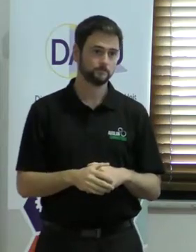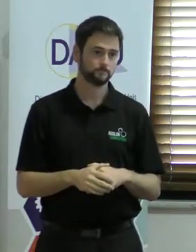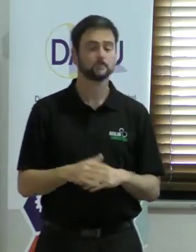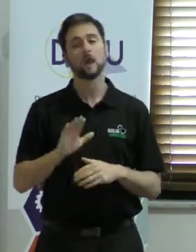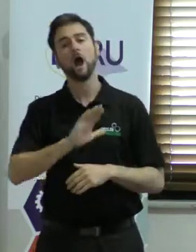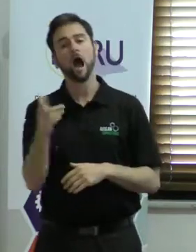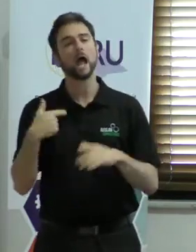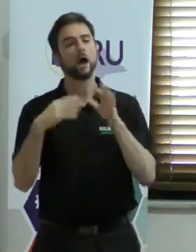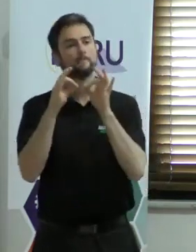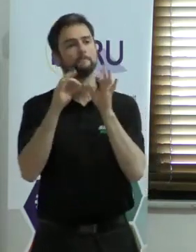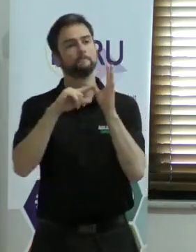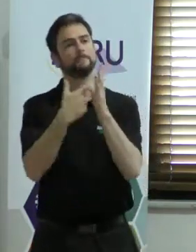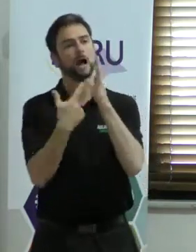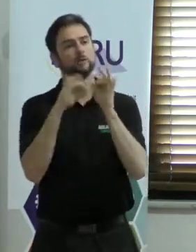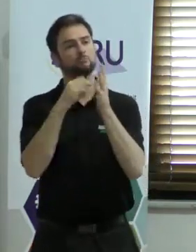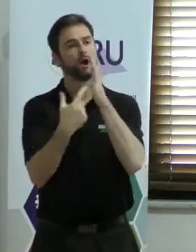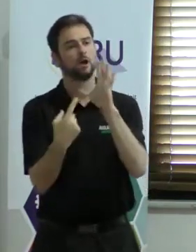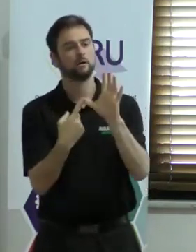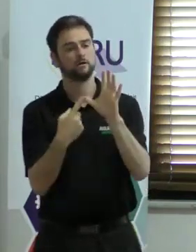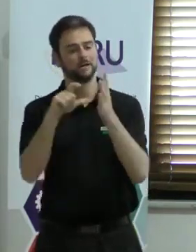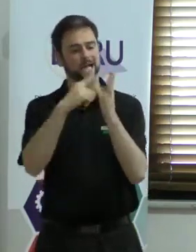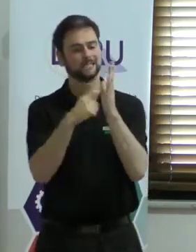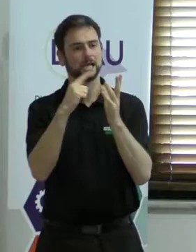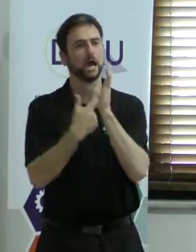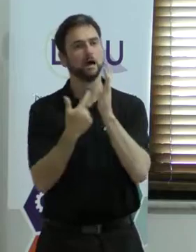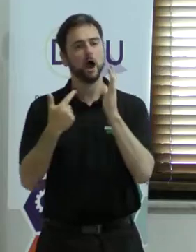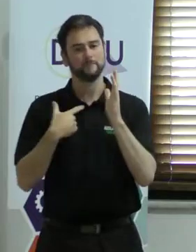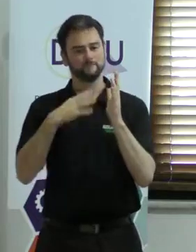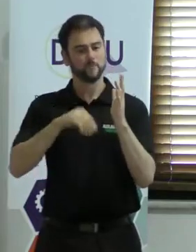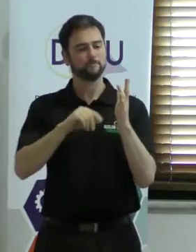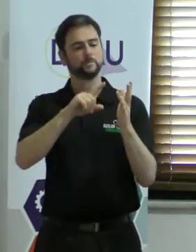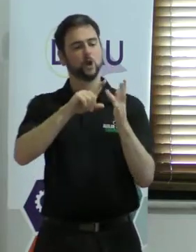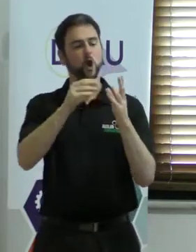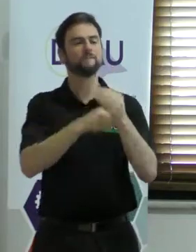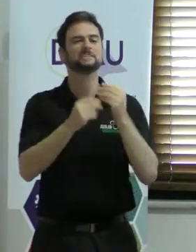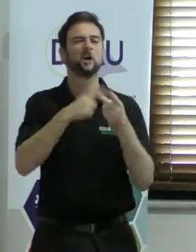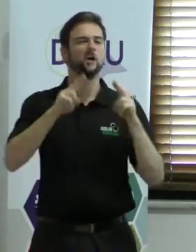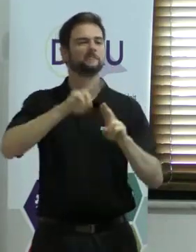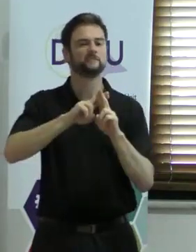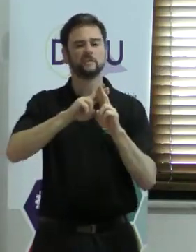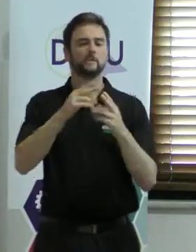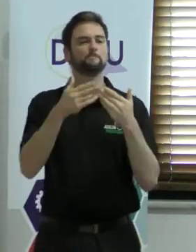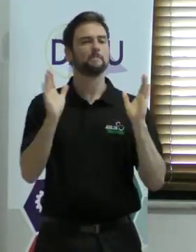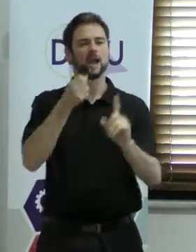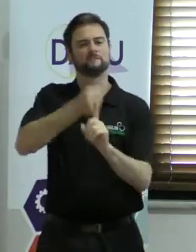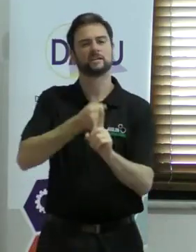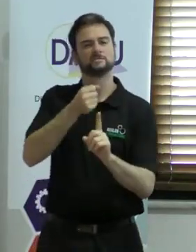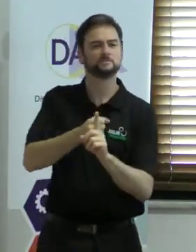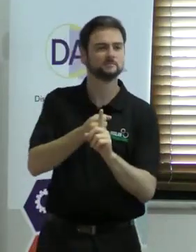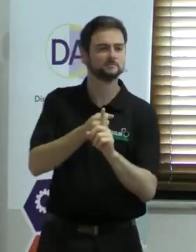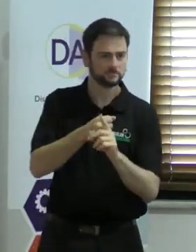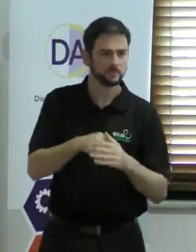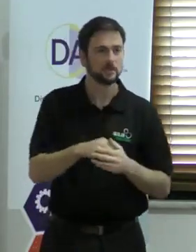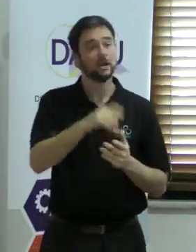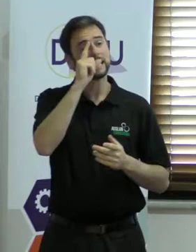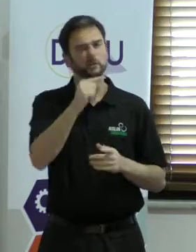Barbara Carter from the Office of the Public Advocate. I'm hoping you can say a little more about the legal